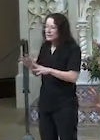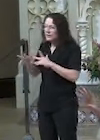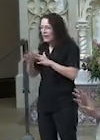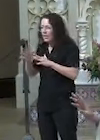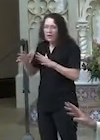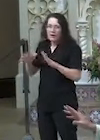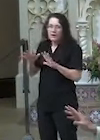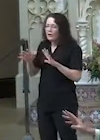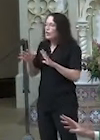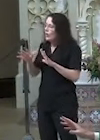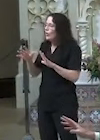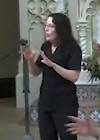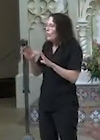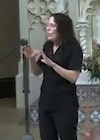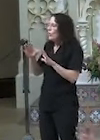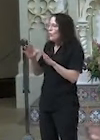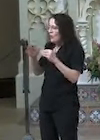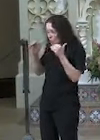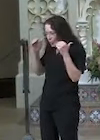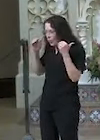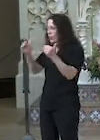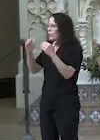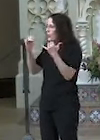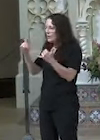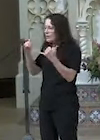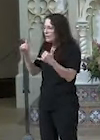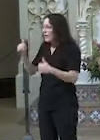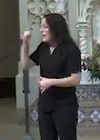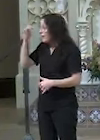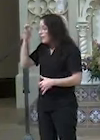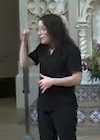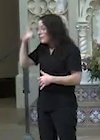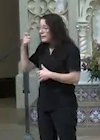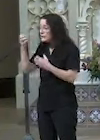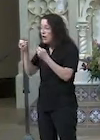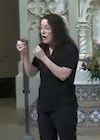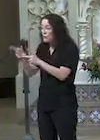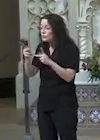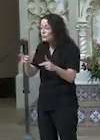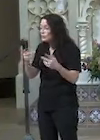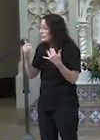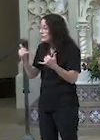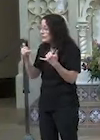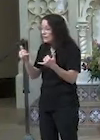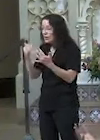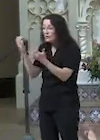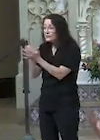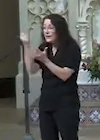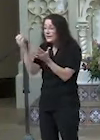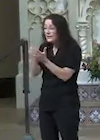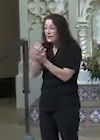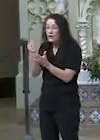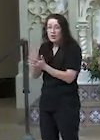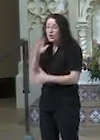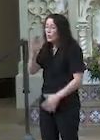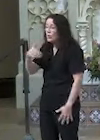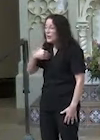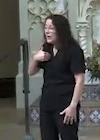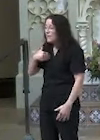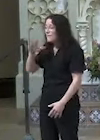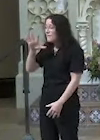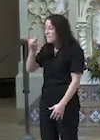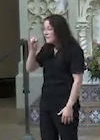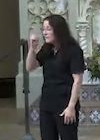then, but we did now because of these opportunities that are in front of us. We'll get 50%